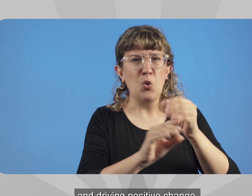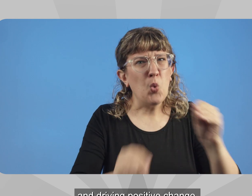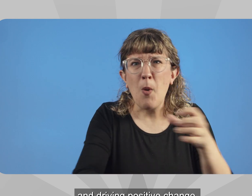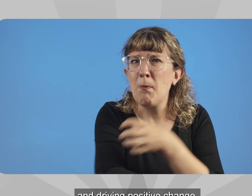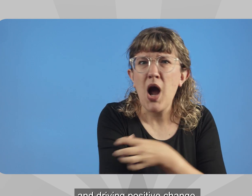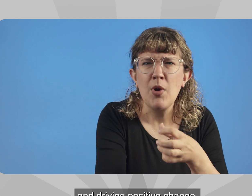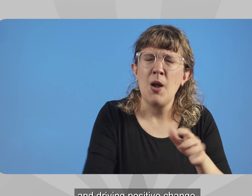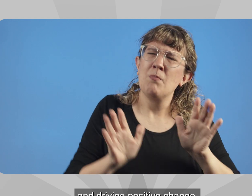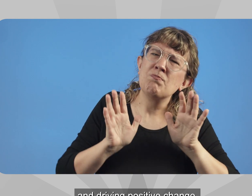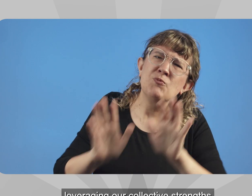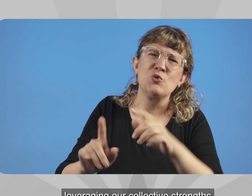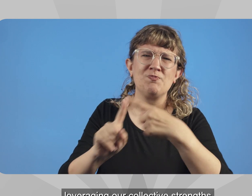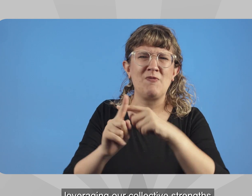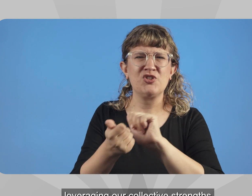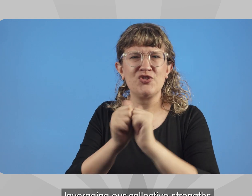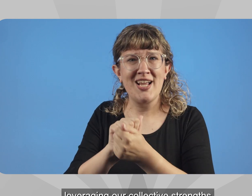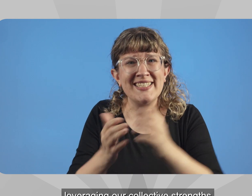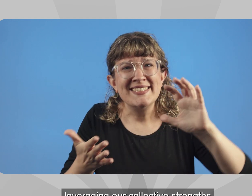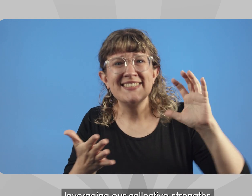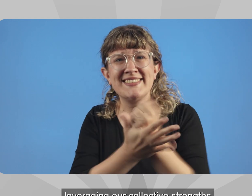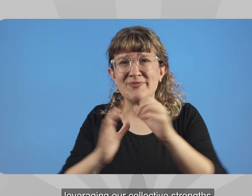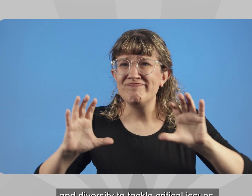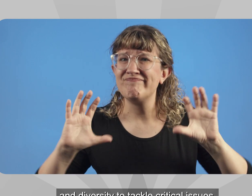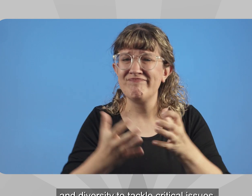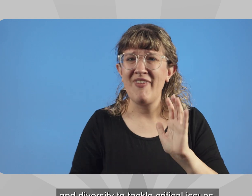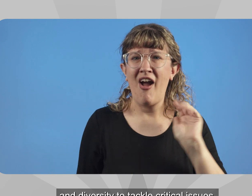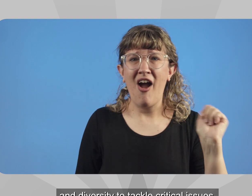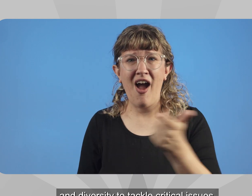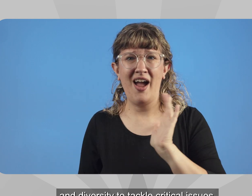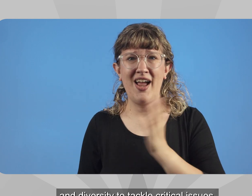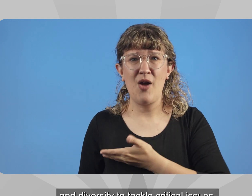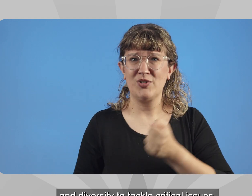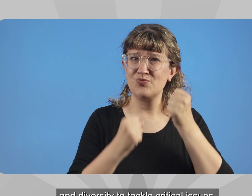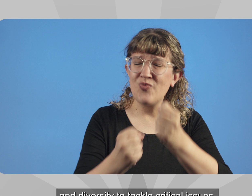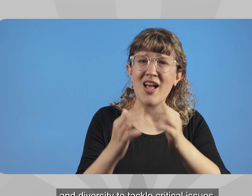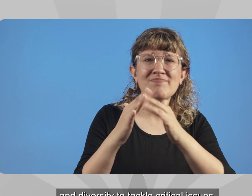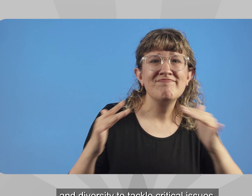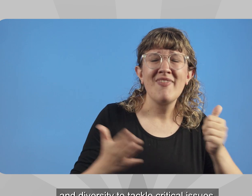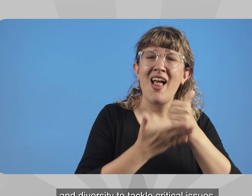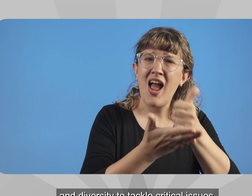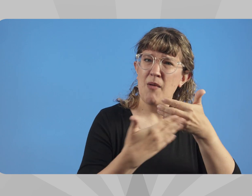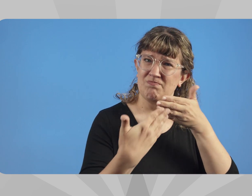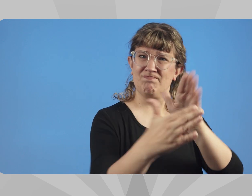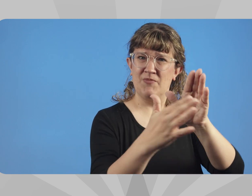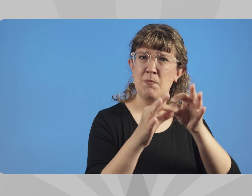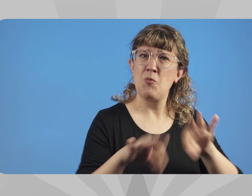driving positive change, leveraging our collective strengths and diversity to tackle critical